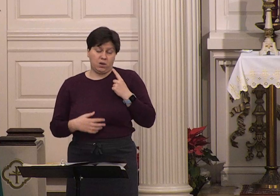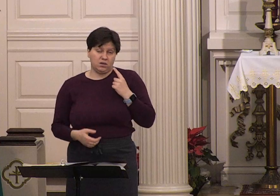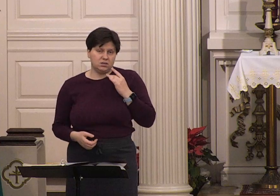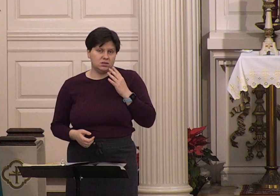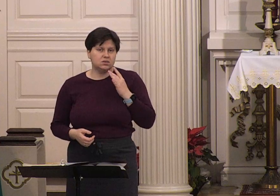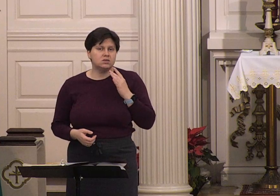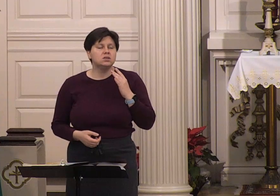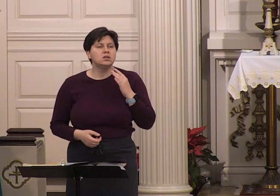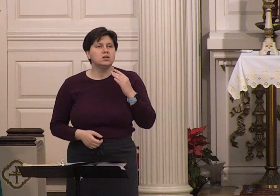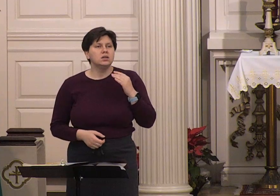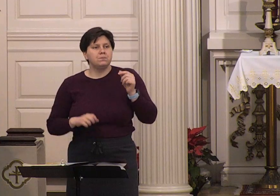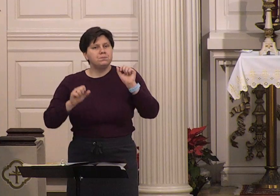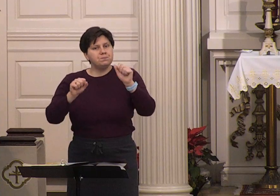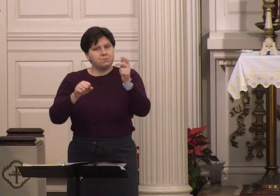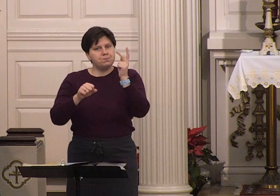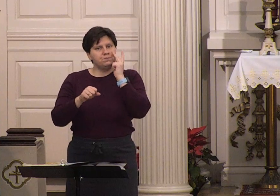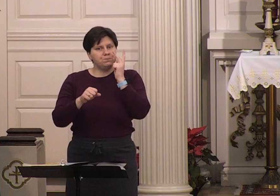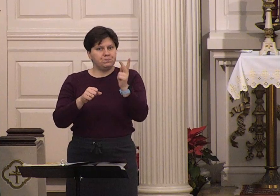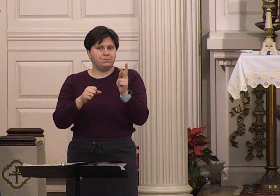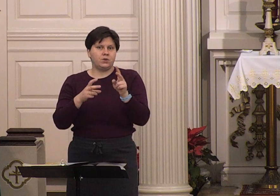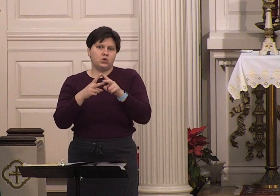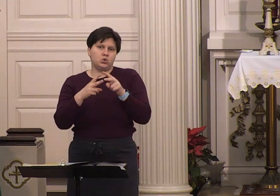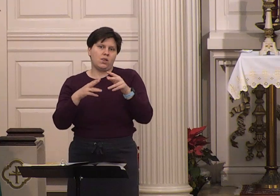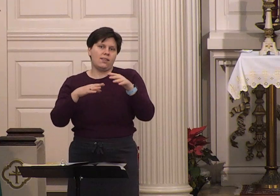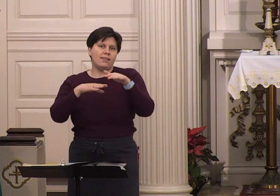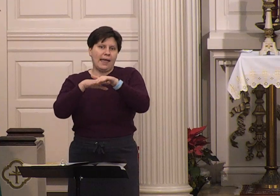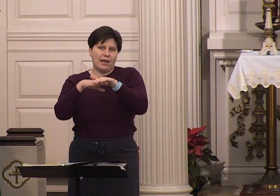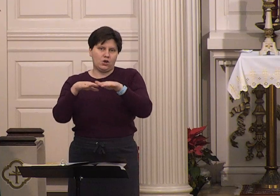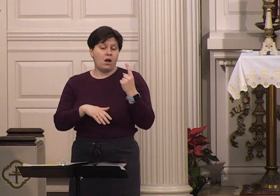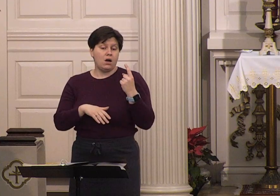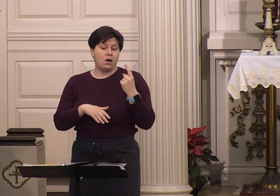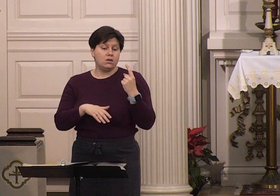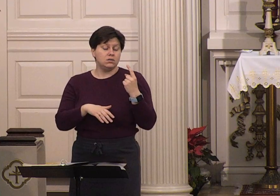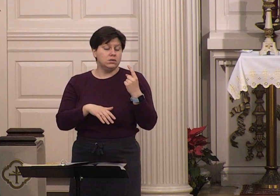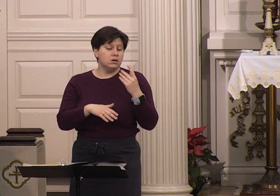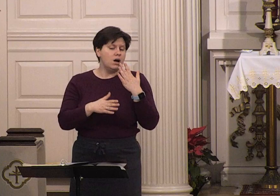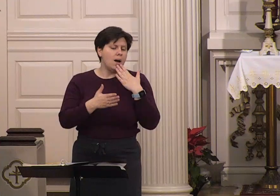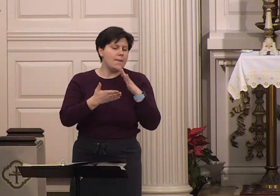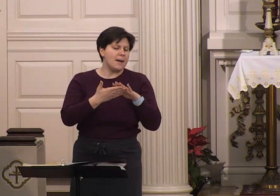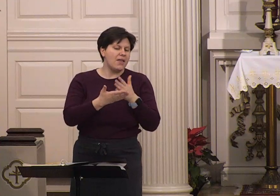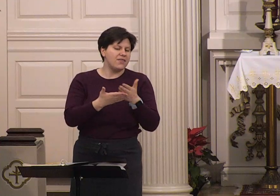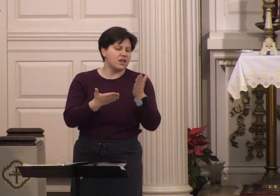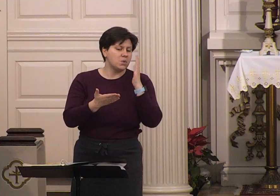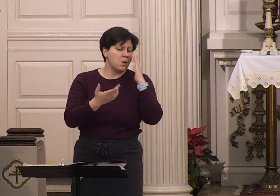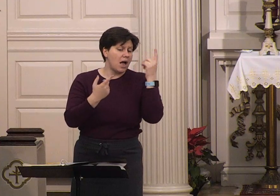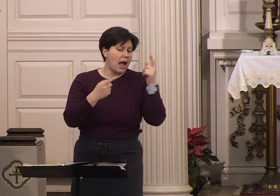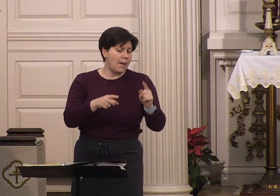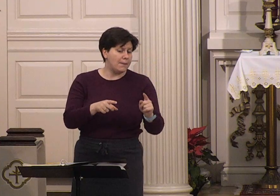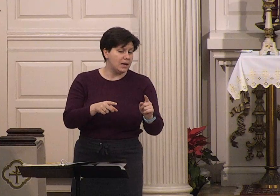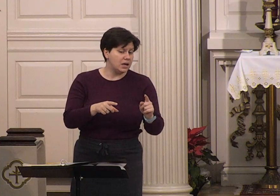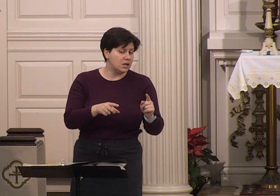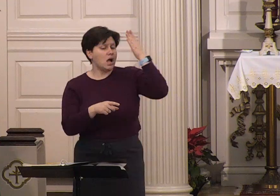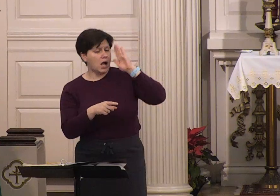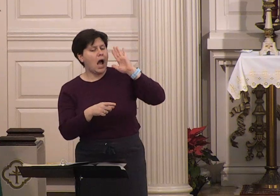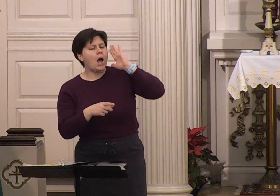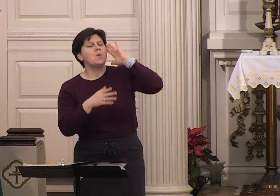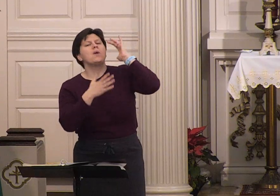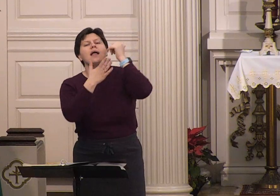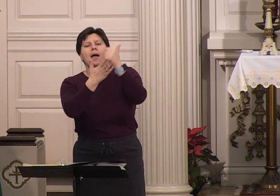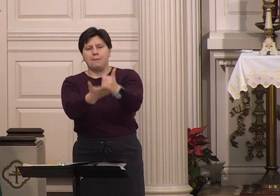we can see at least two layers. One is, bad stuff happens to you, God will help you. So if you happen to